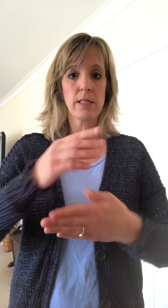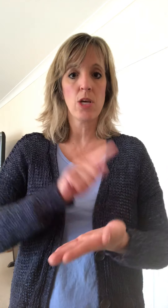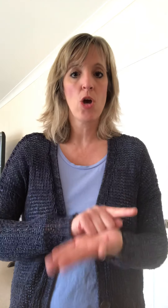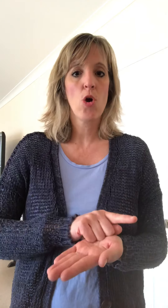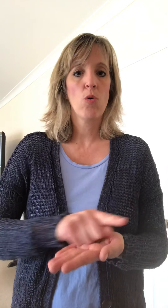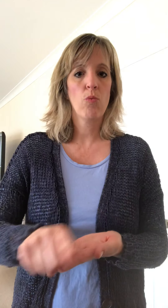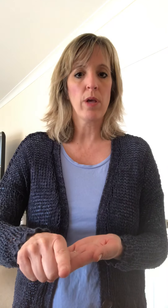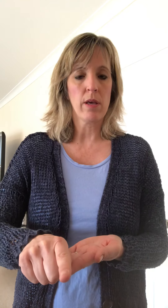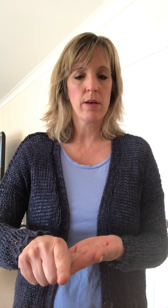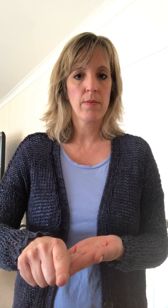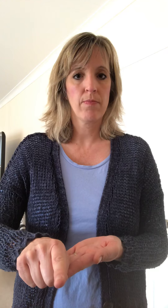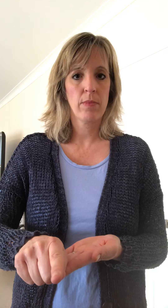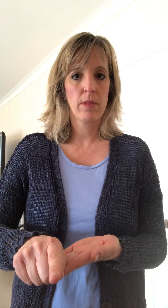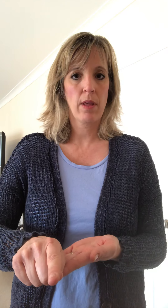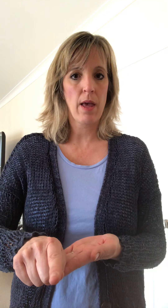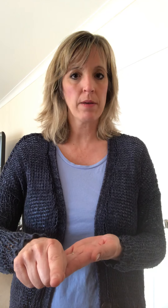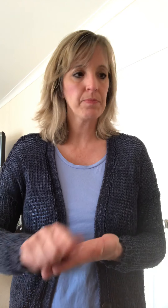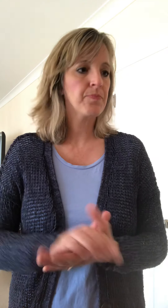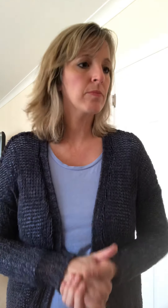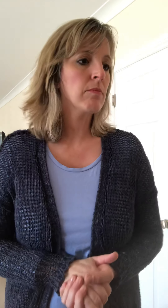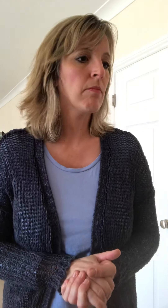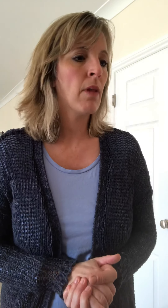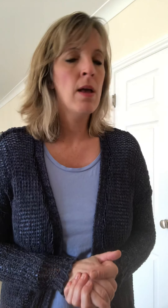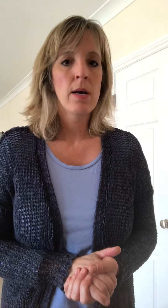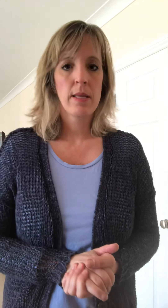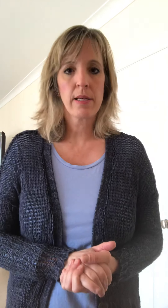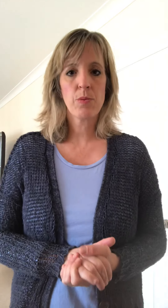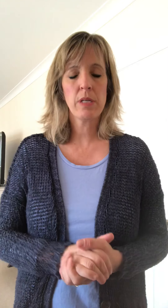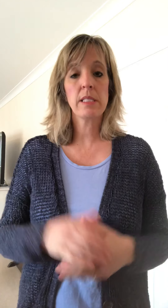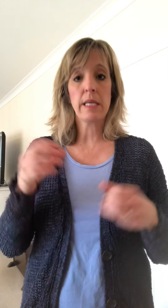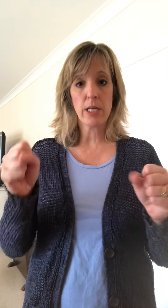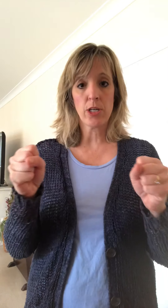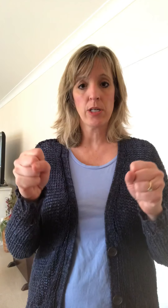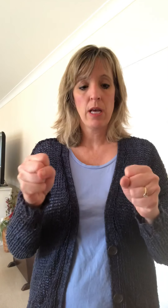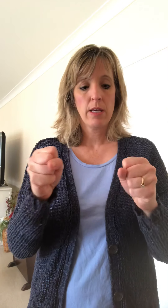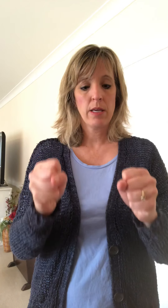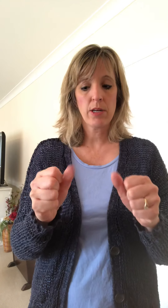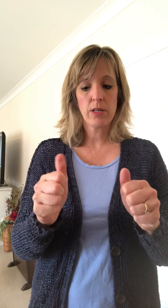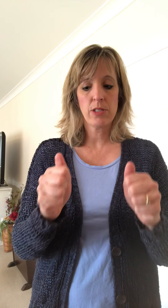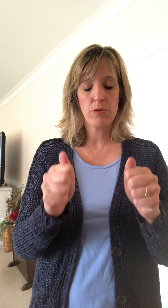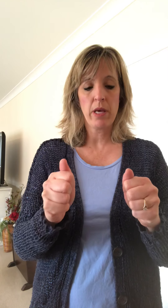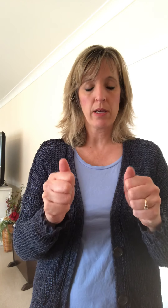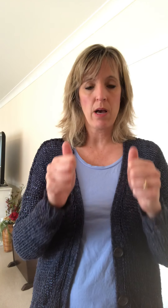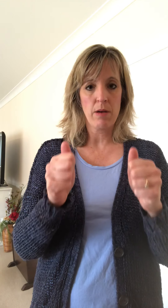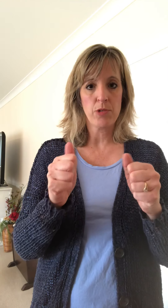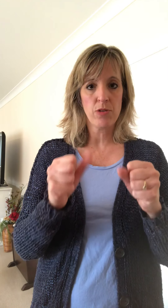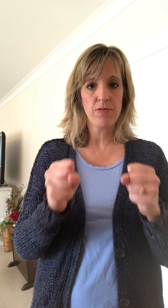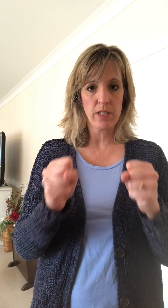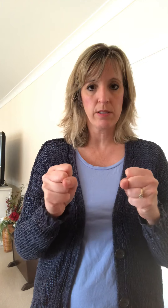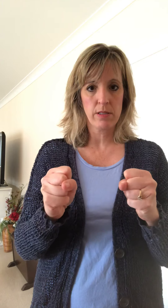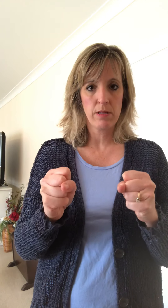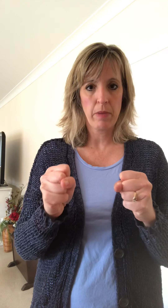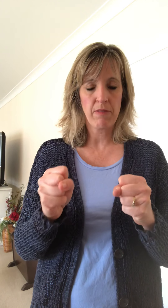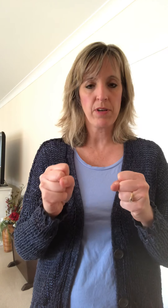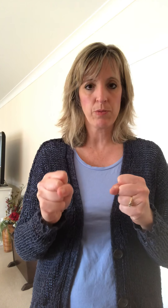next week, okay? The next one is year. Year is you make 2 fists. Make fists with